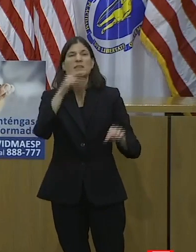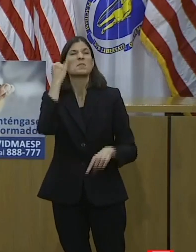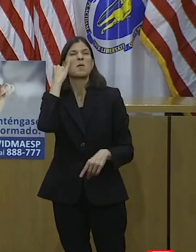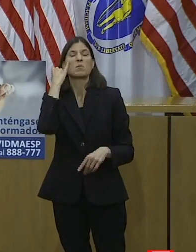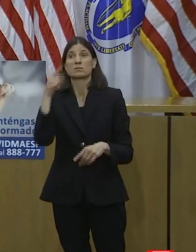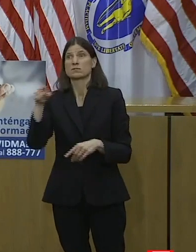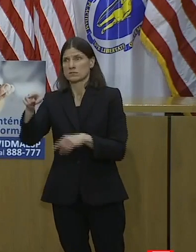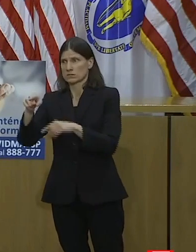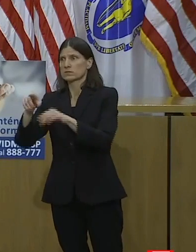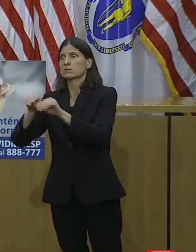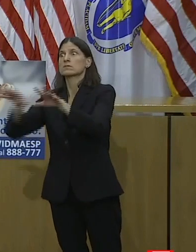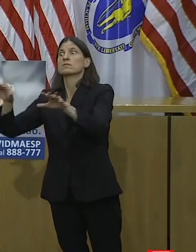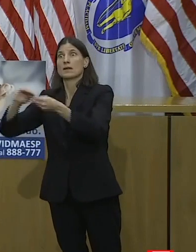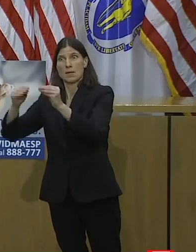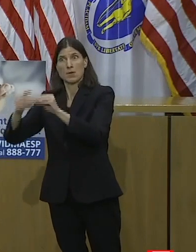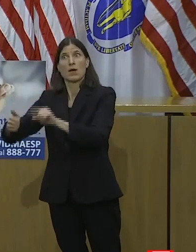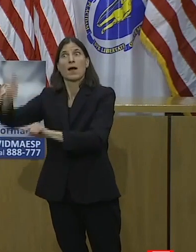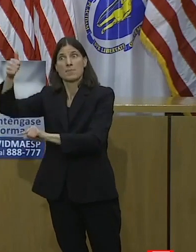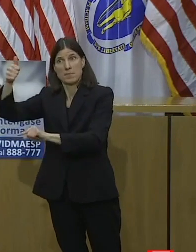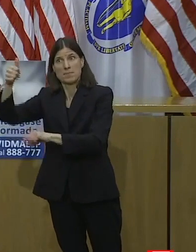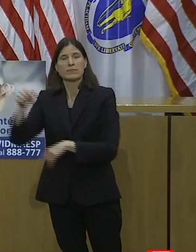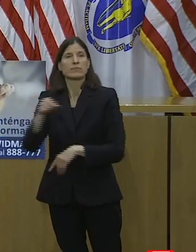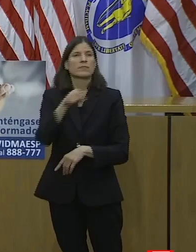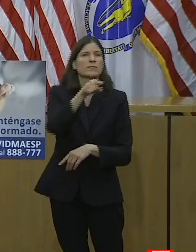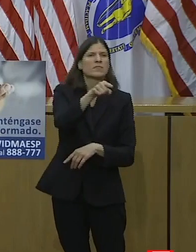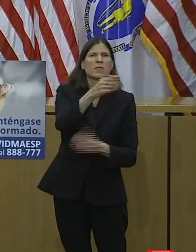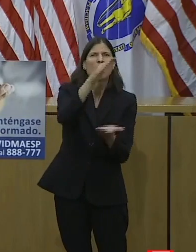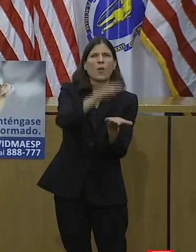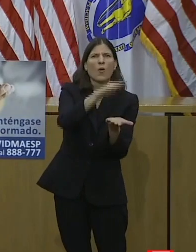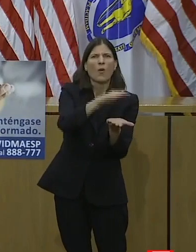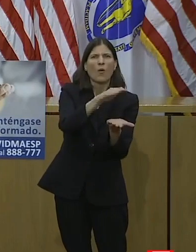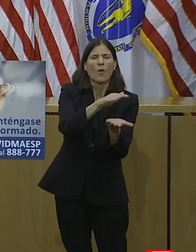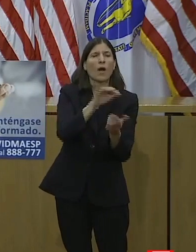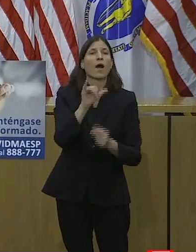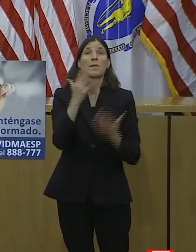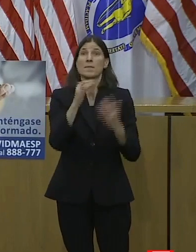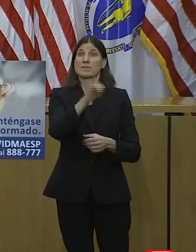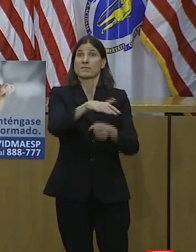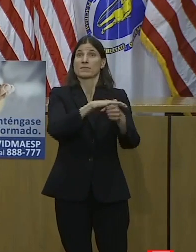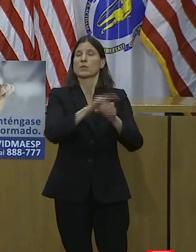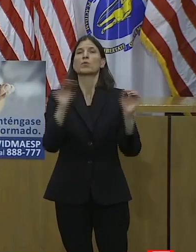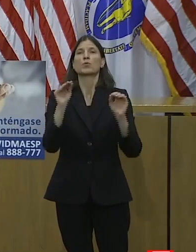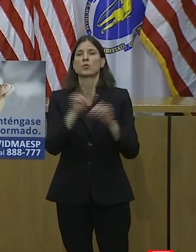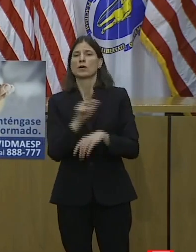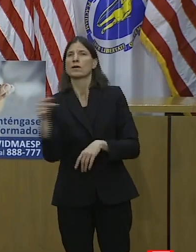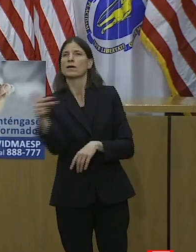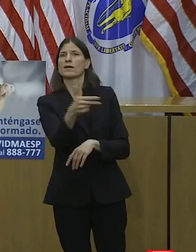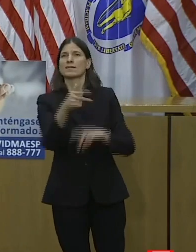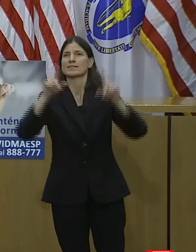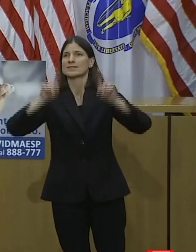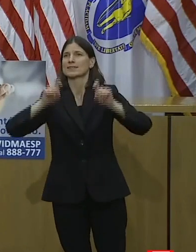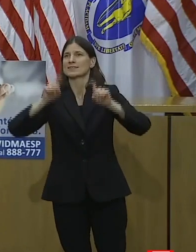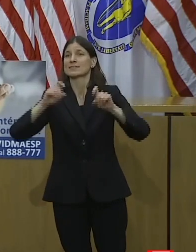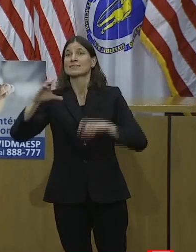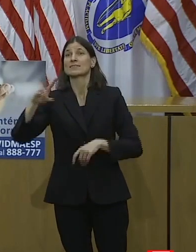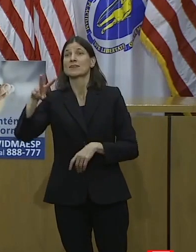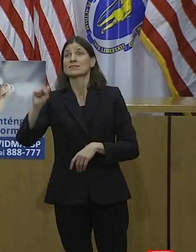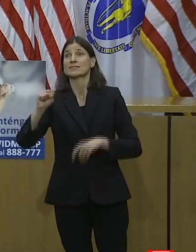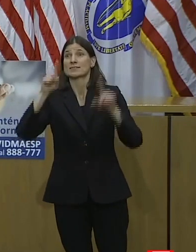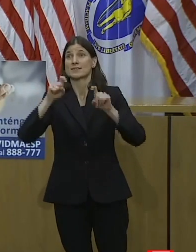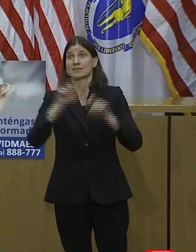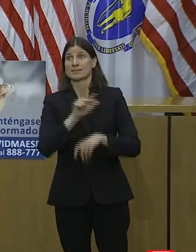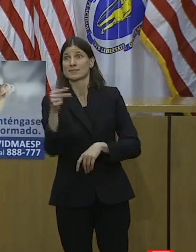drive-through testing, I would expect the areas around there, you might see increased numbers of cases tested. But if in a community that doesn't